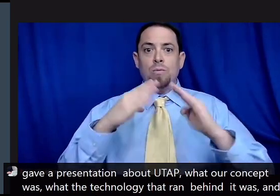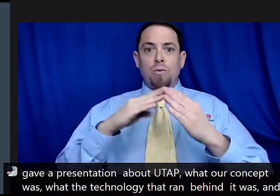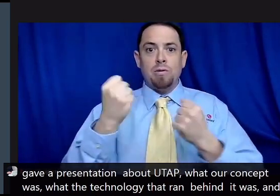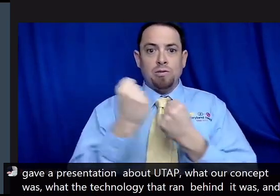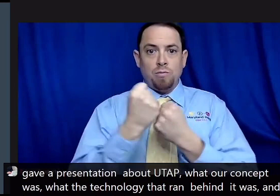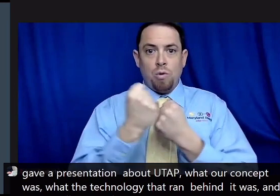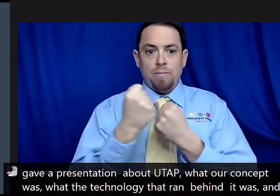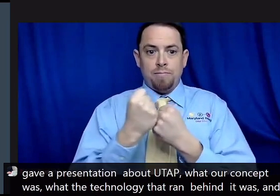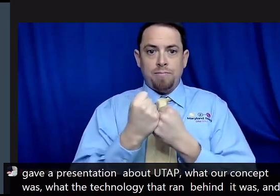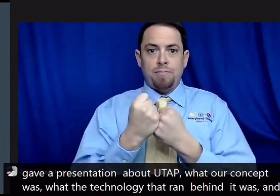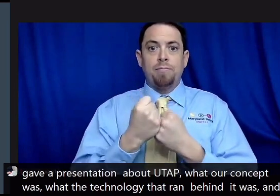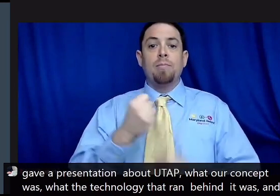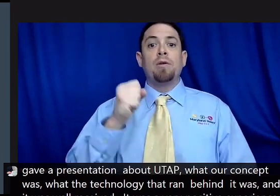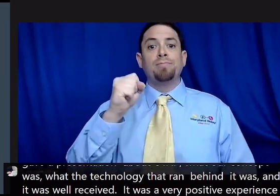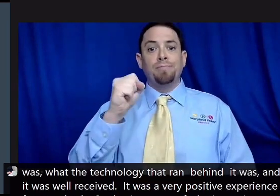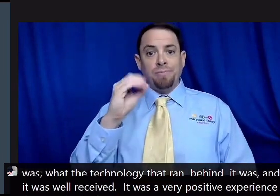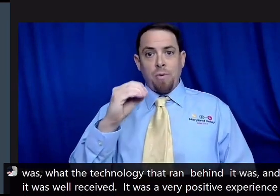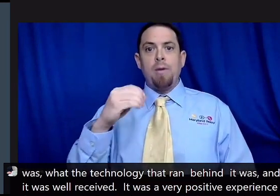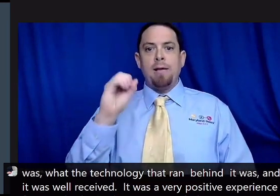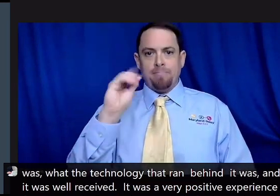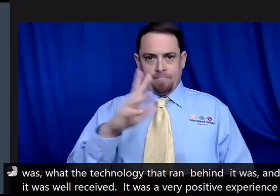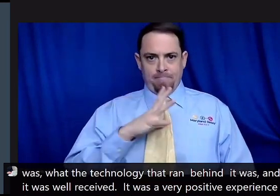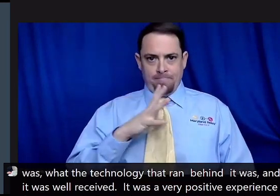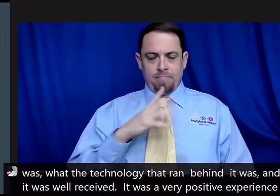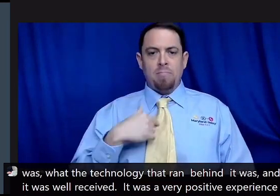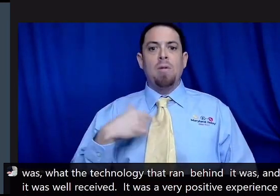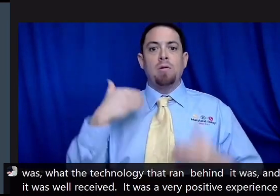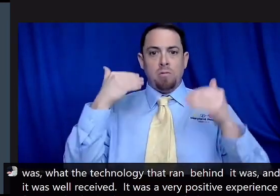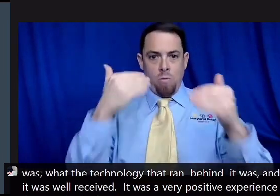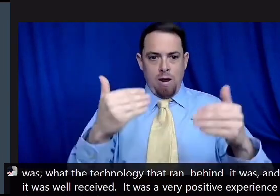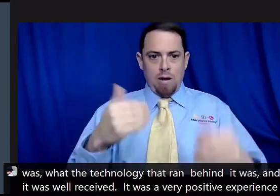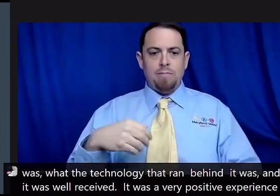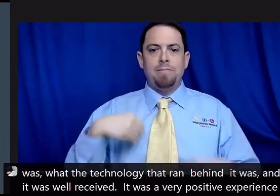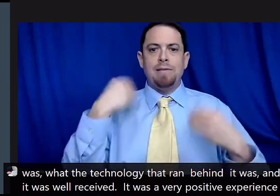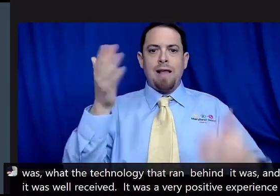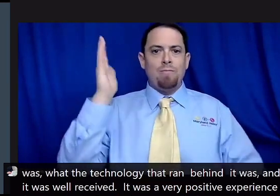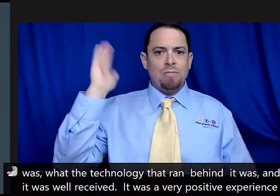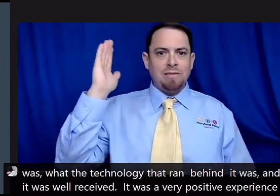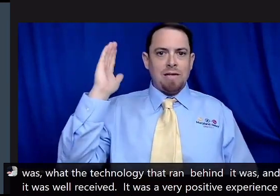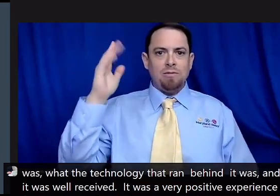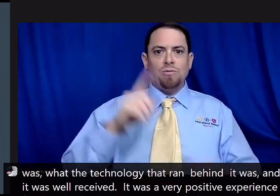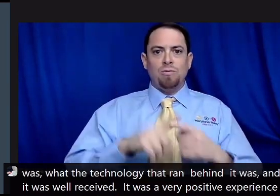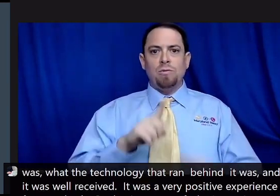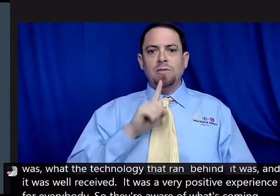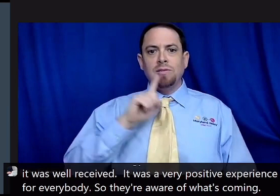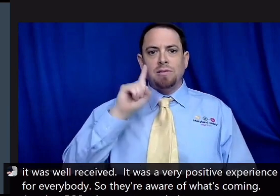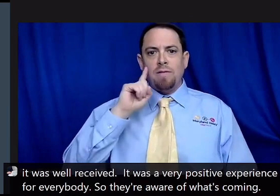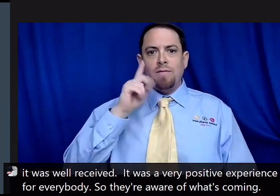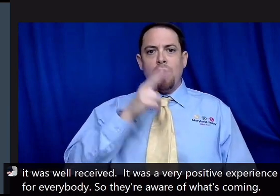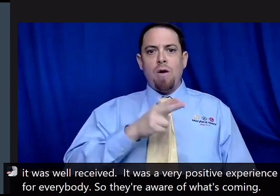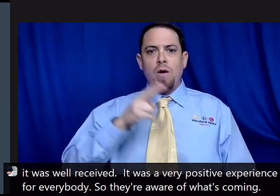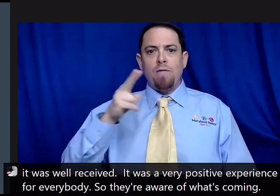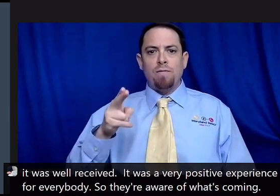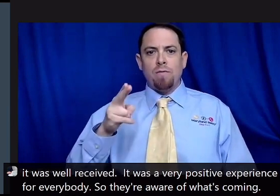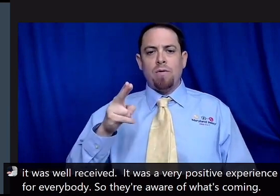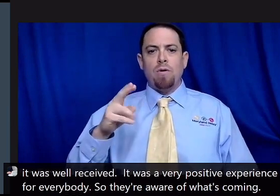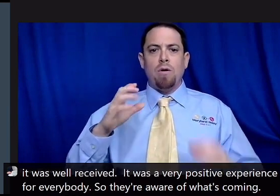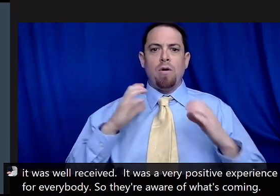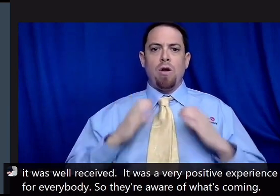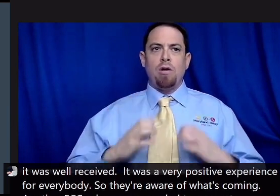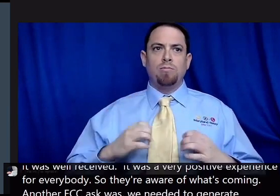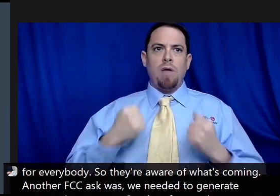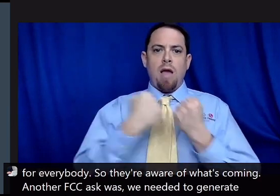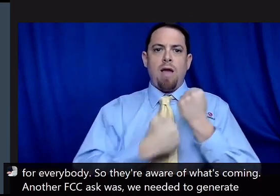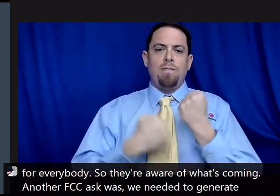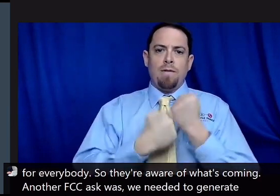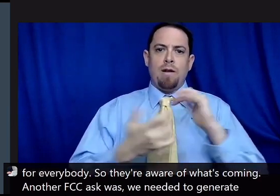Another FCC ask was we needed to generate community support. So therefore, we have presented to the Deaf and